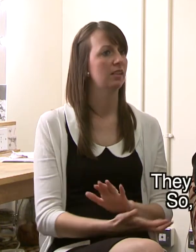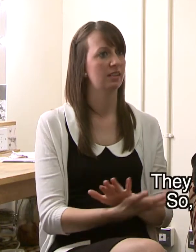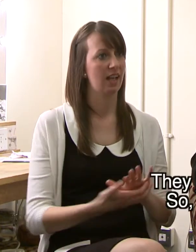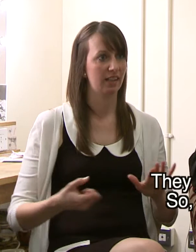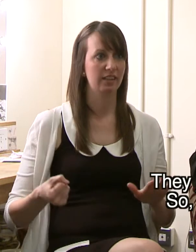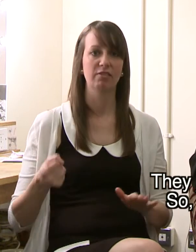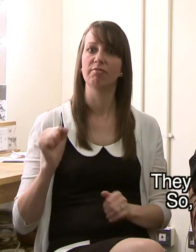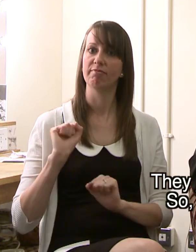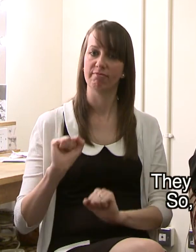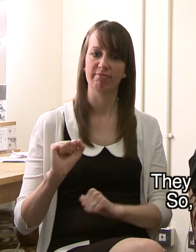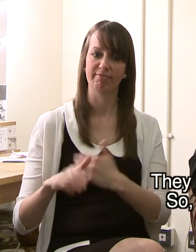take. Watch for that.